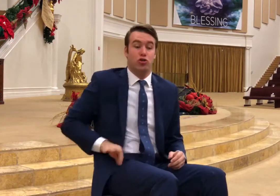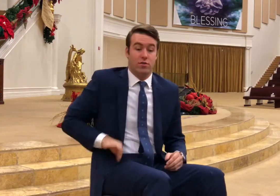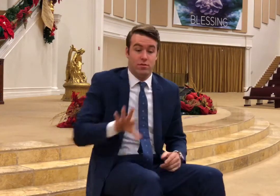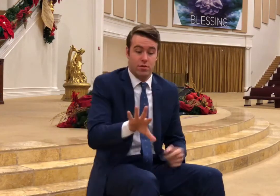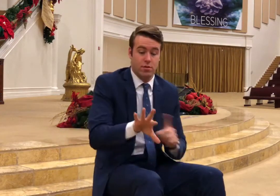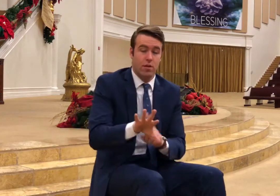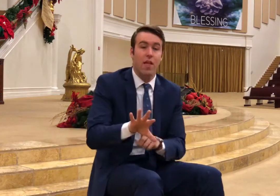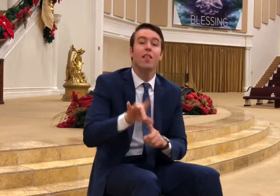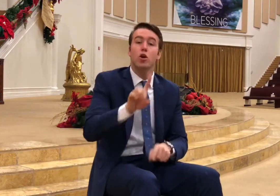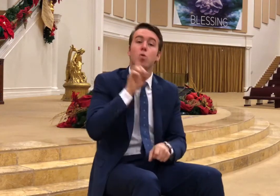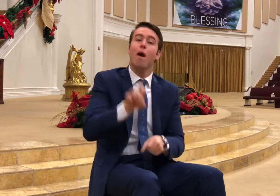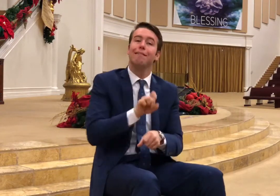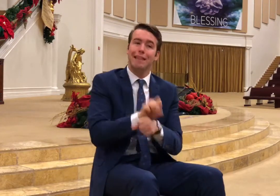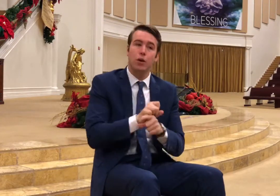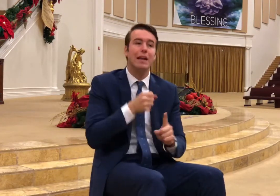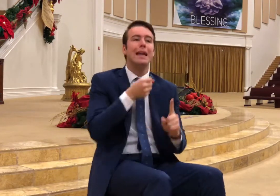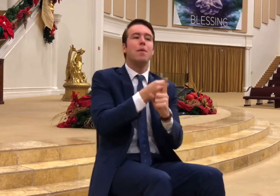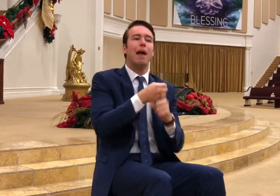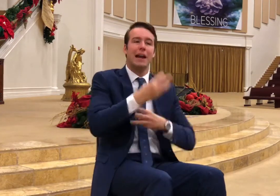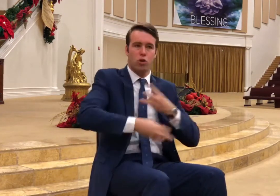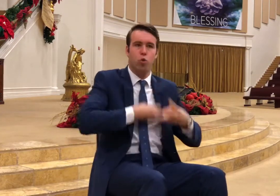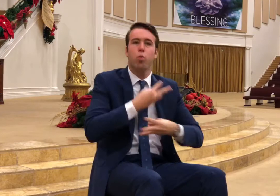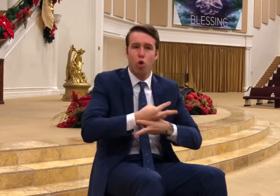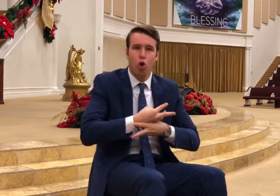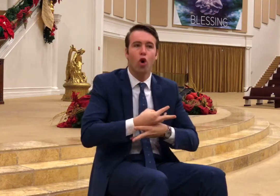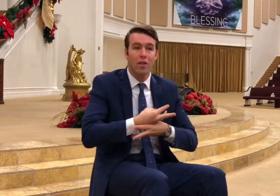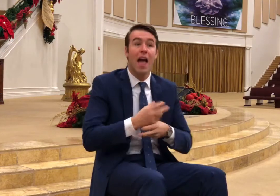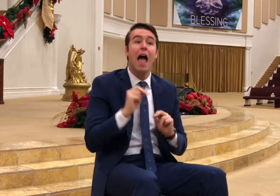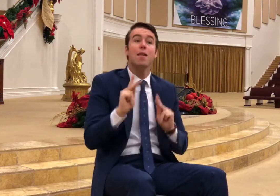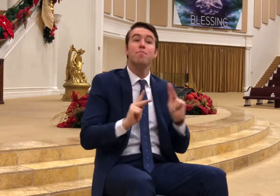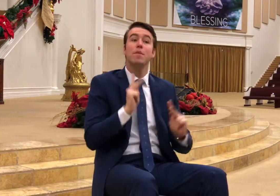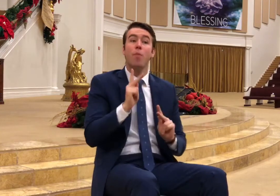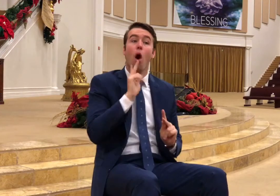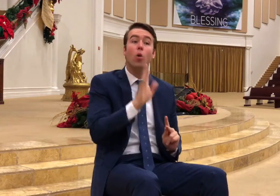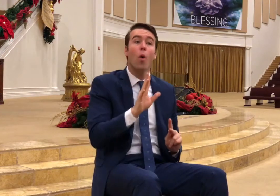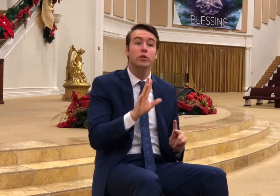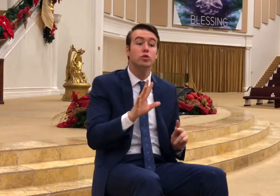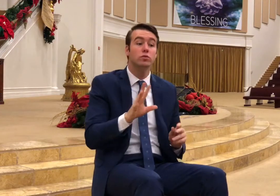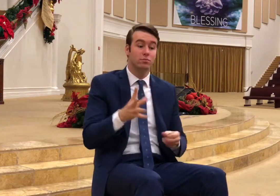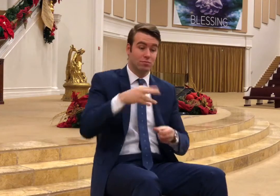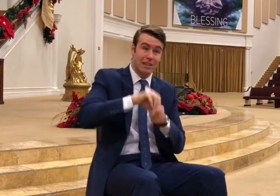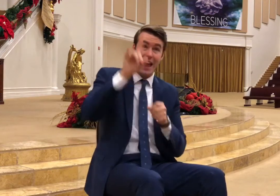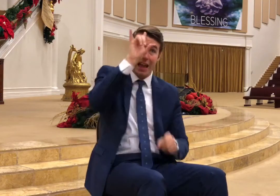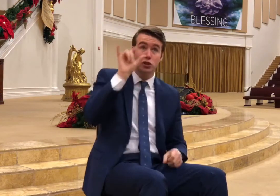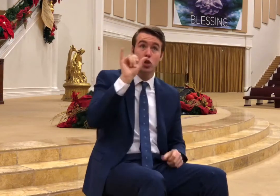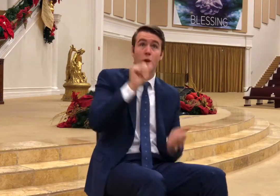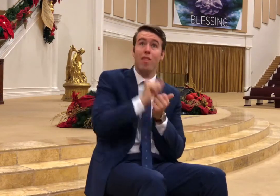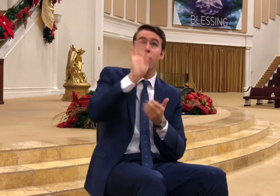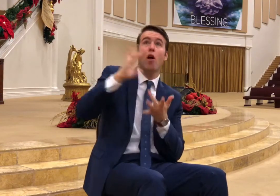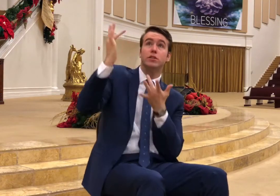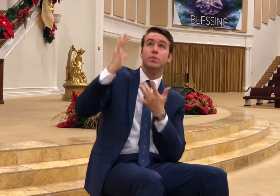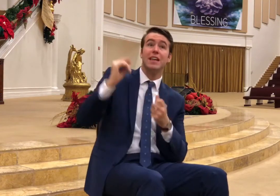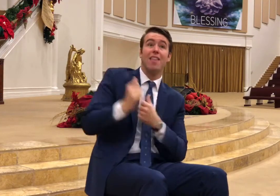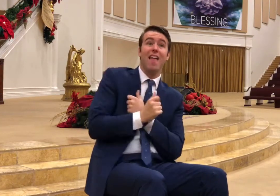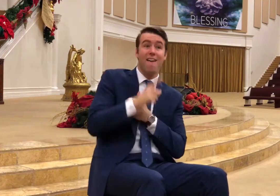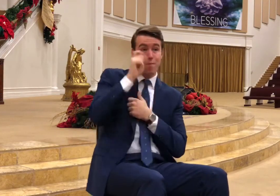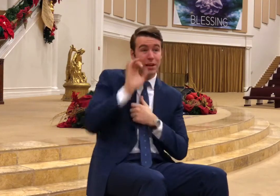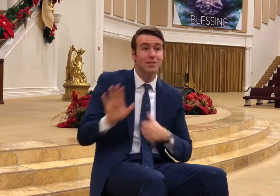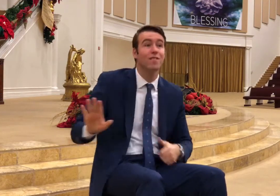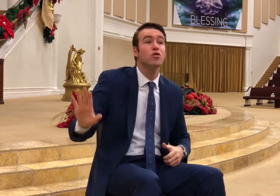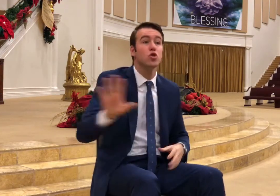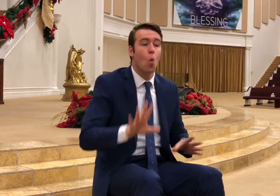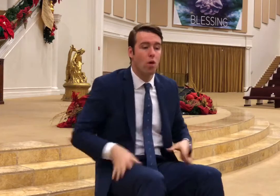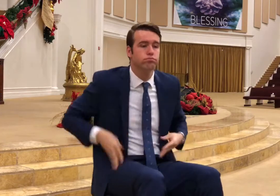are literally impacting the world. And people are going to spend eternity in God's mercy and love because